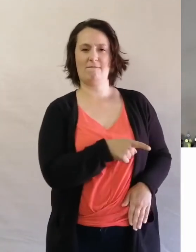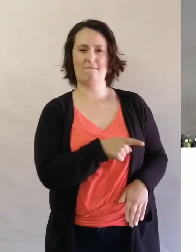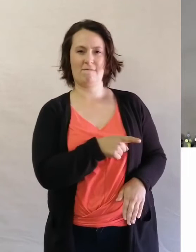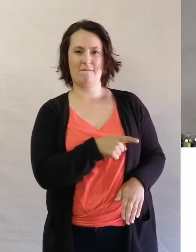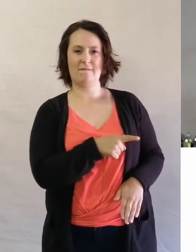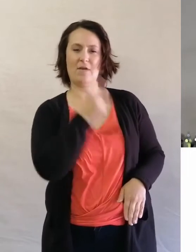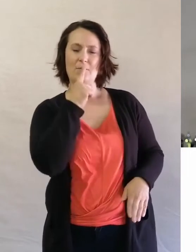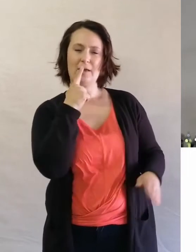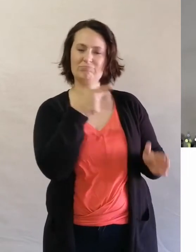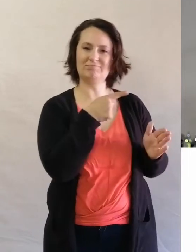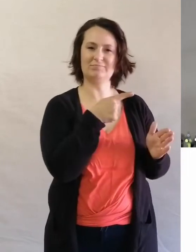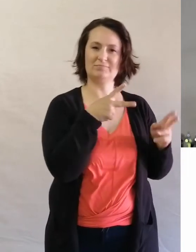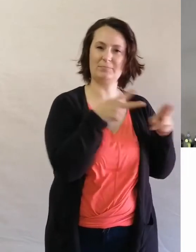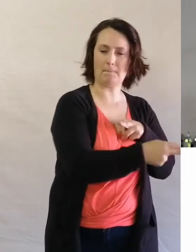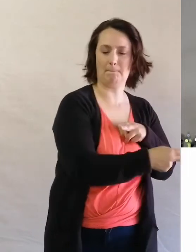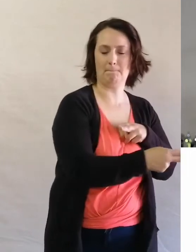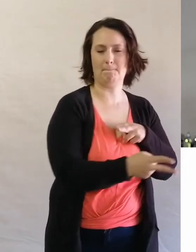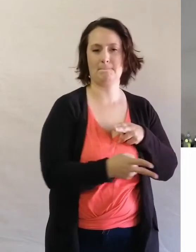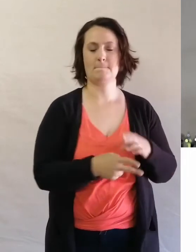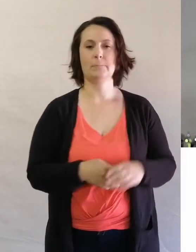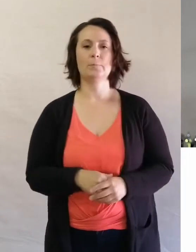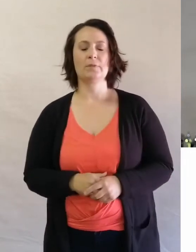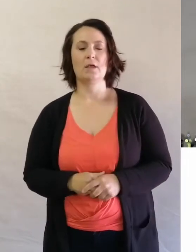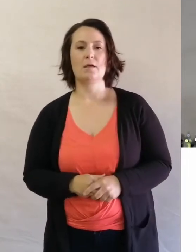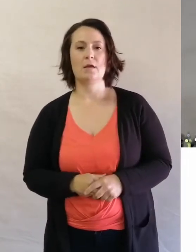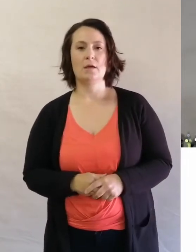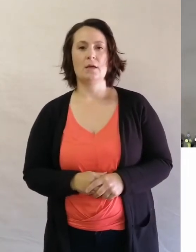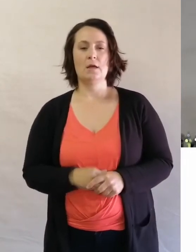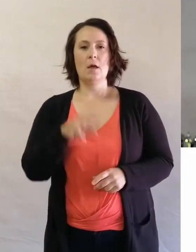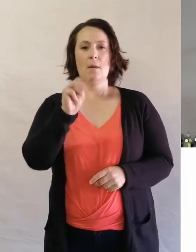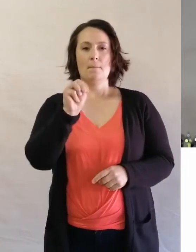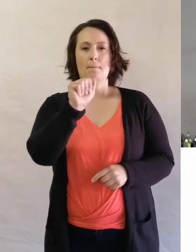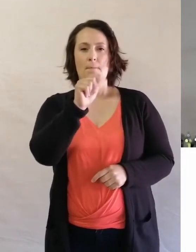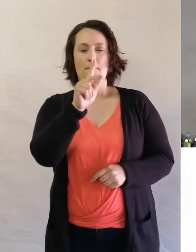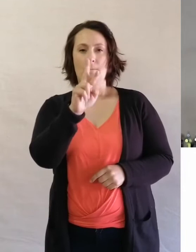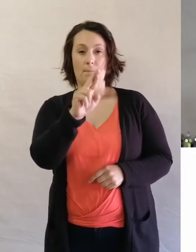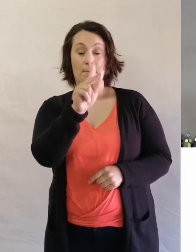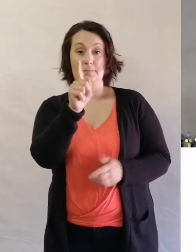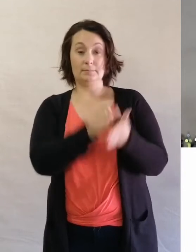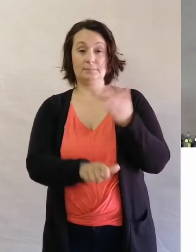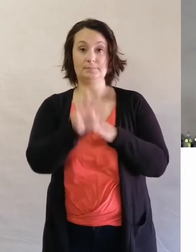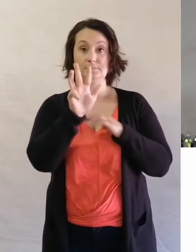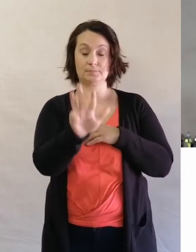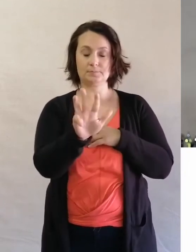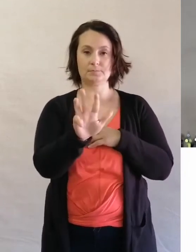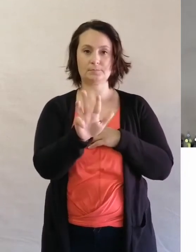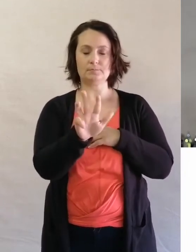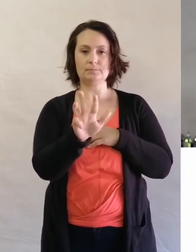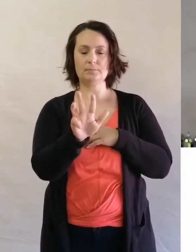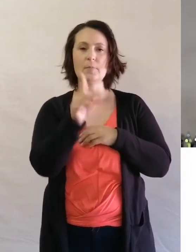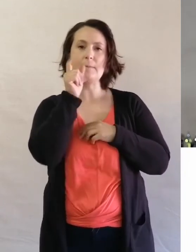We've got to kill those doubts. You know, there was this amazing case in Mark chapter 9 where this man with a